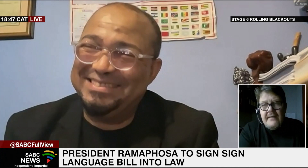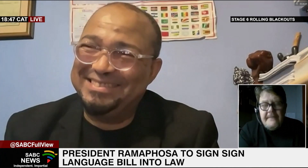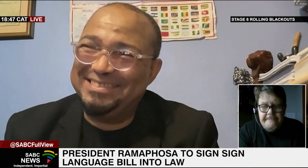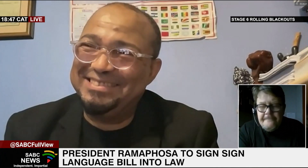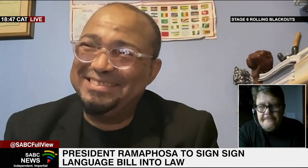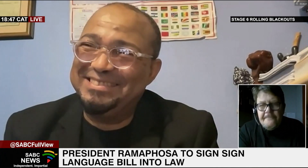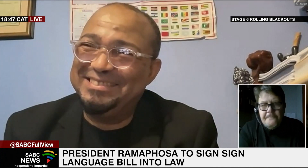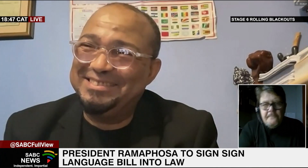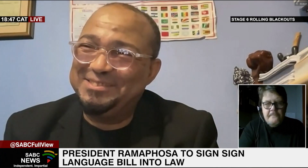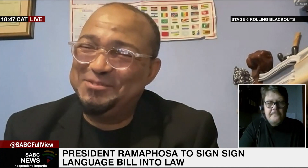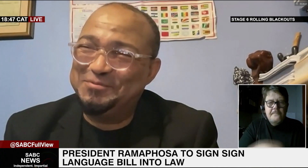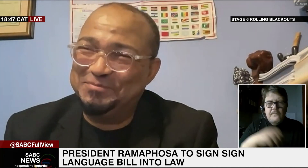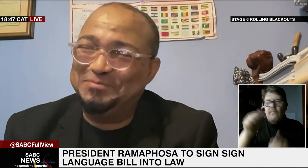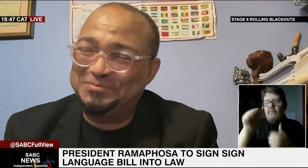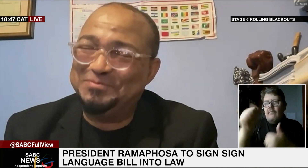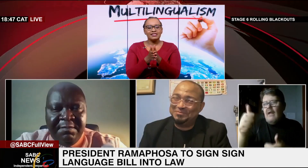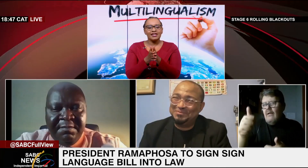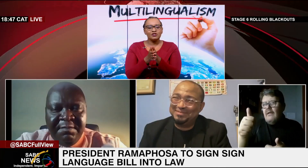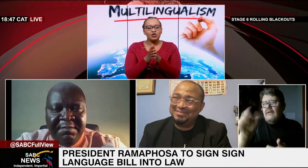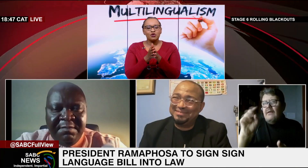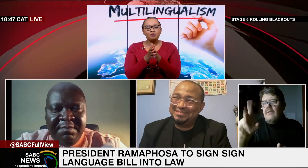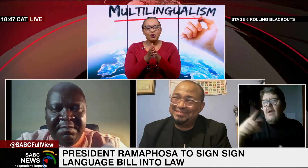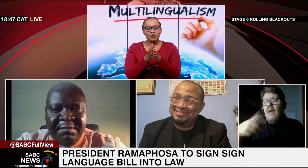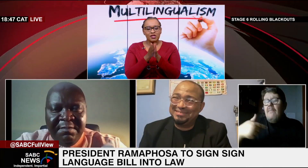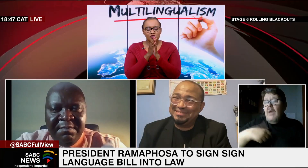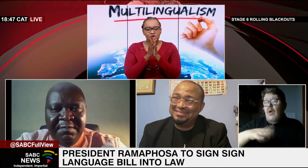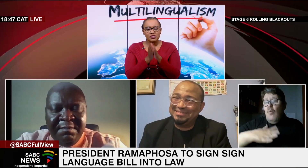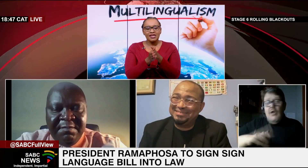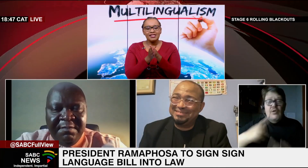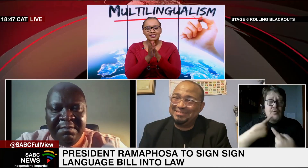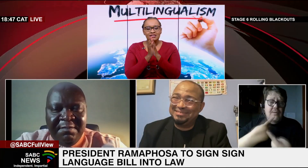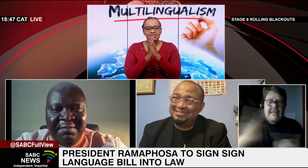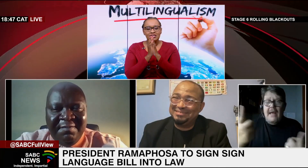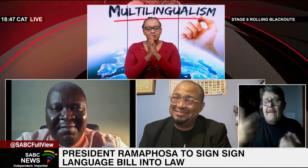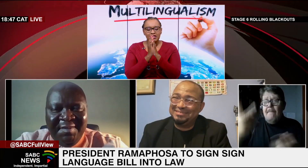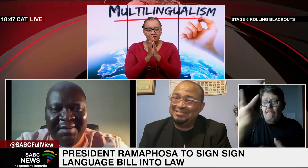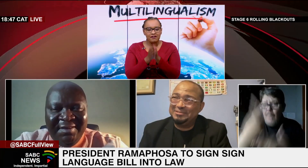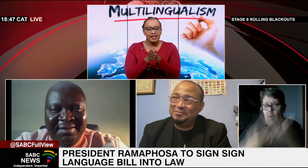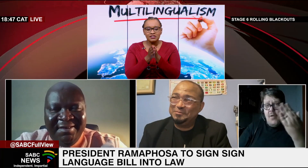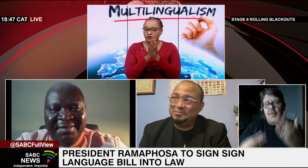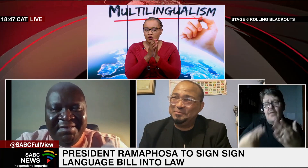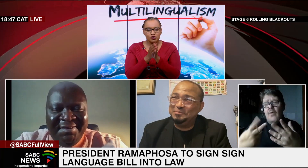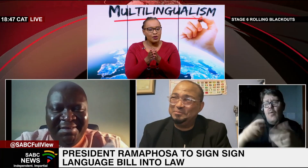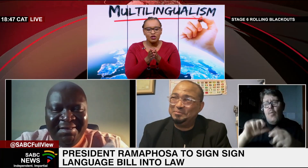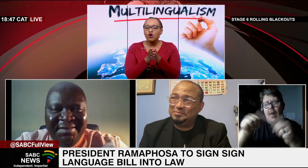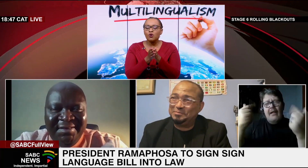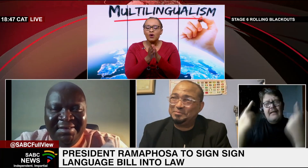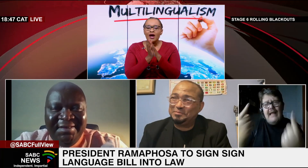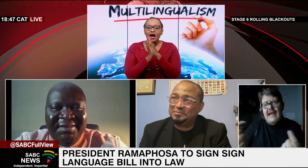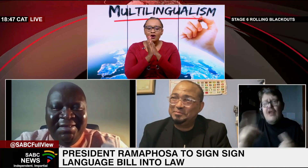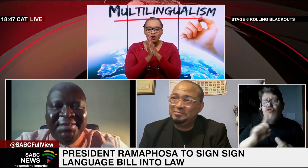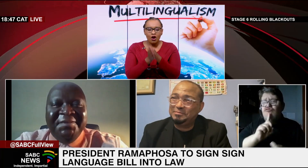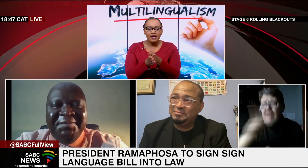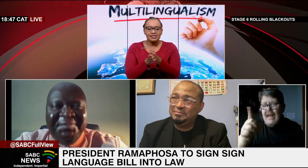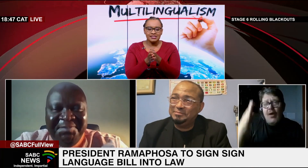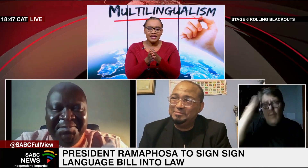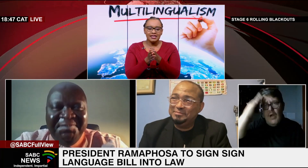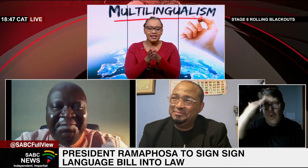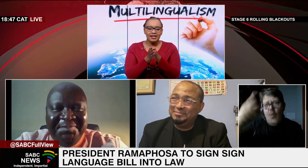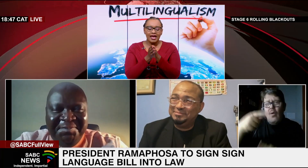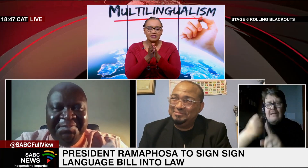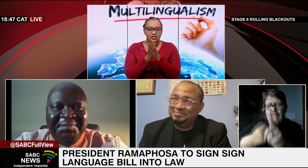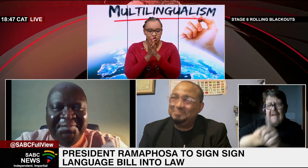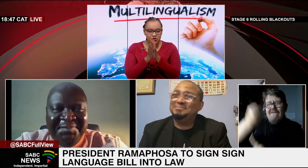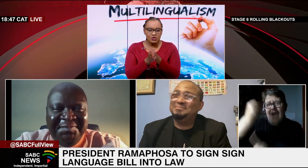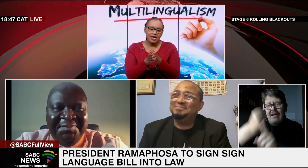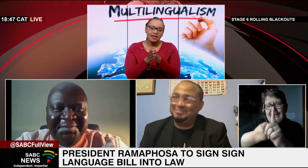done. And just to say, well done to you both. As you say that this has been a fight, of course, we know how long it's